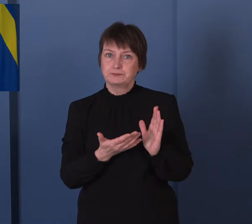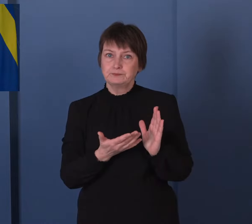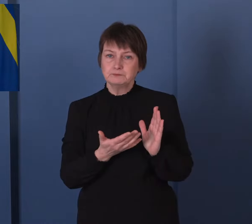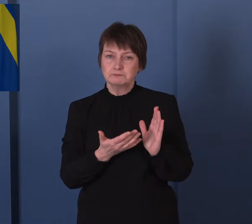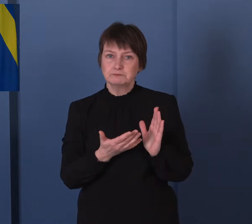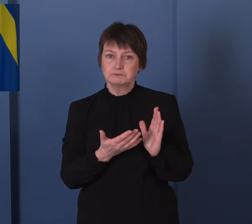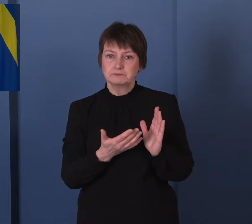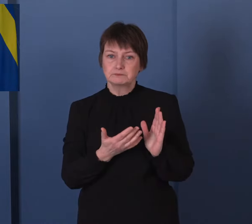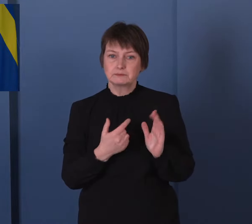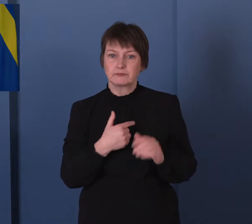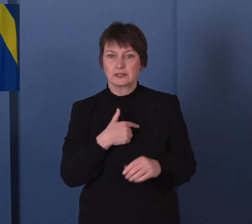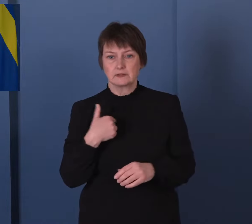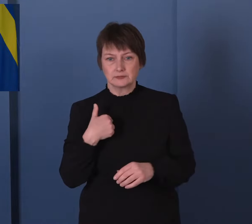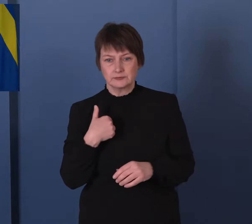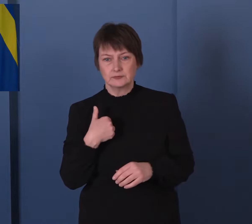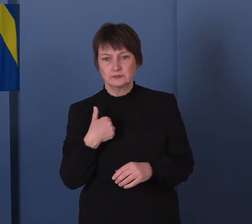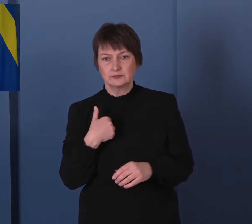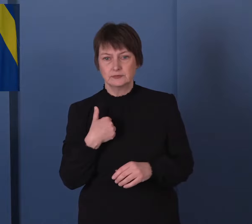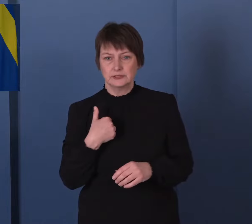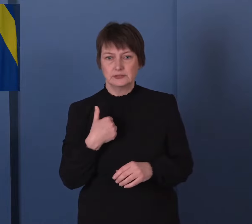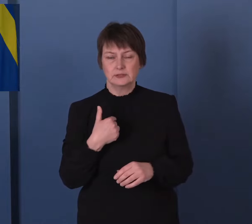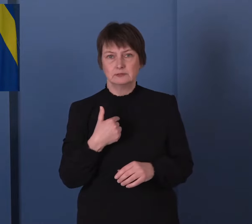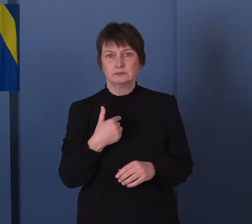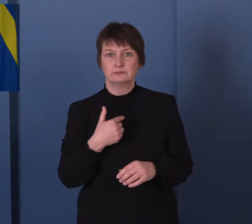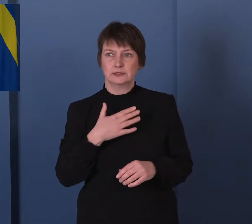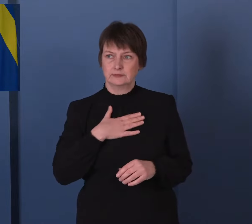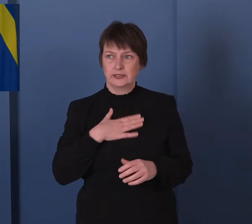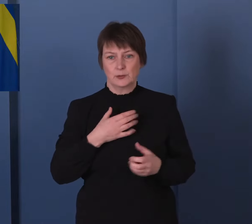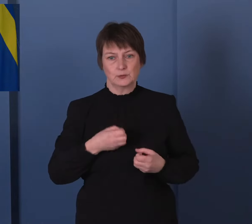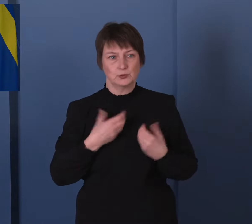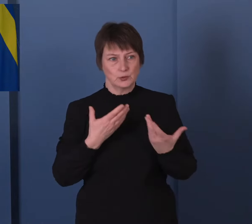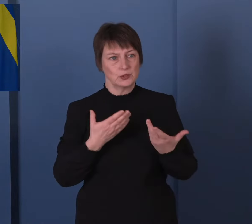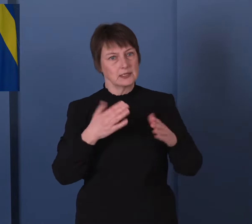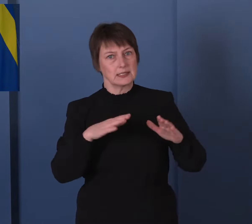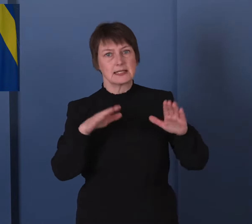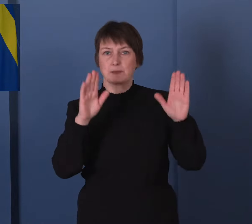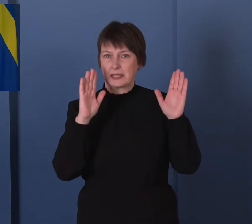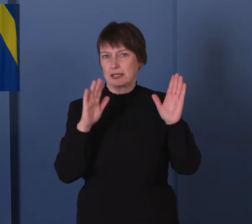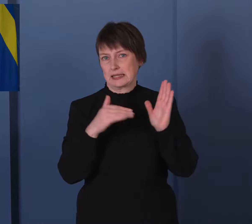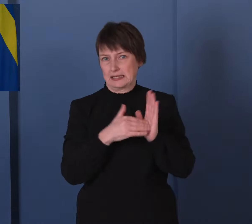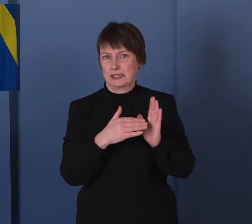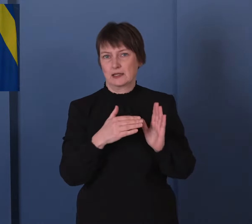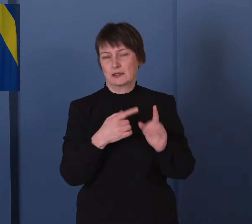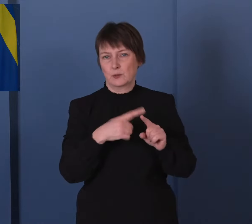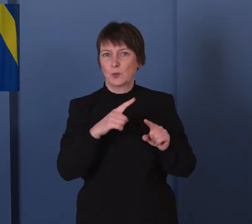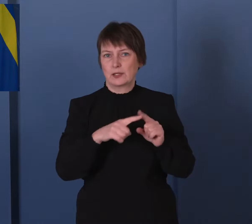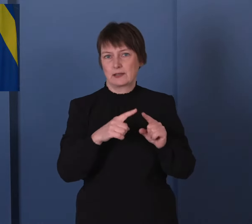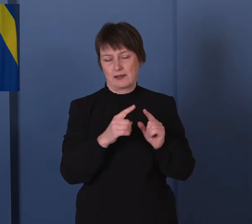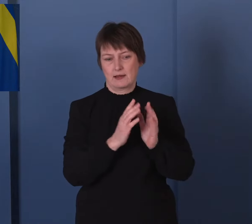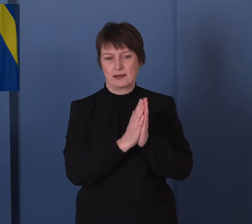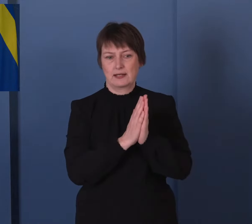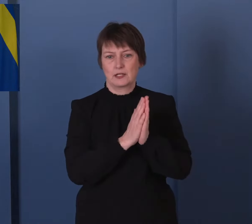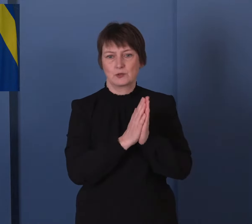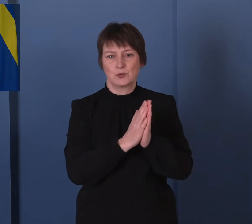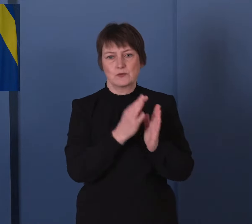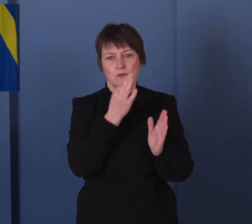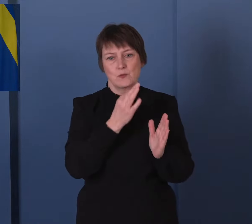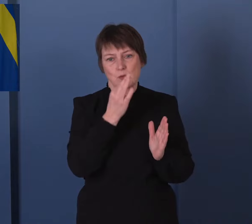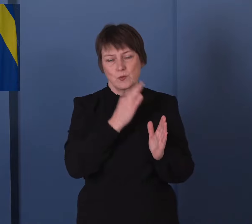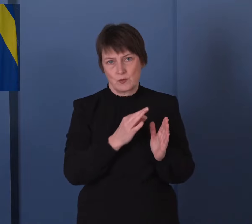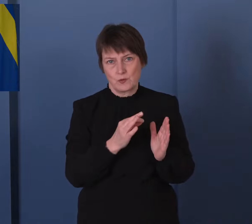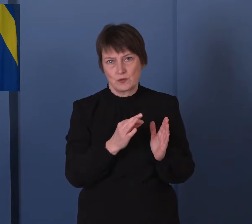respect for religious matters. I don't think it's allowed to burn Quran, but